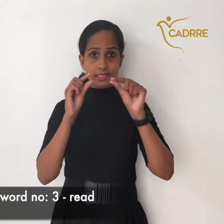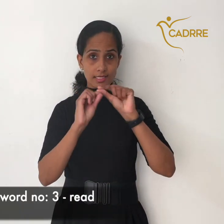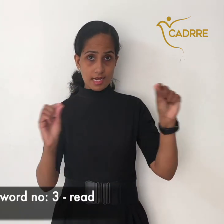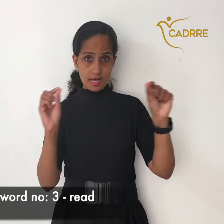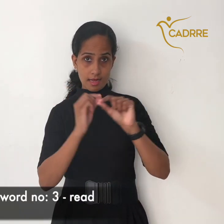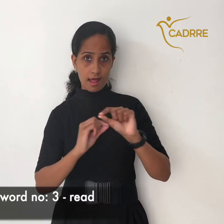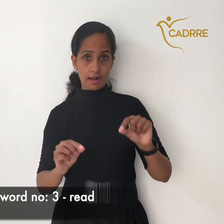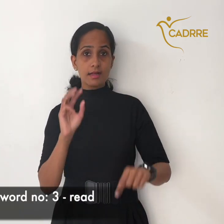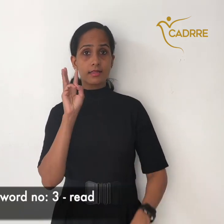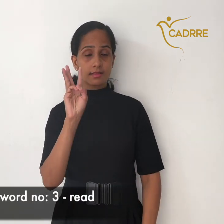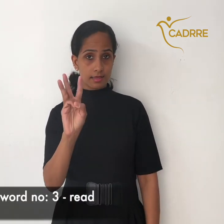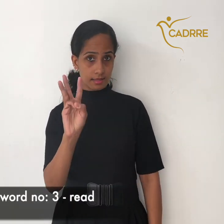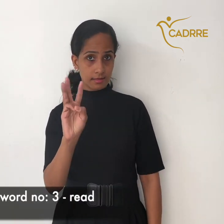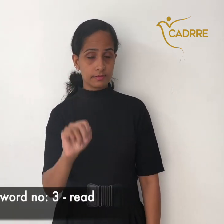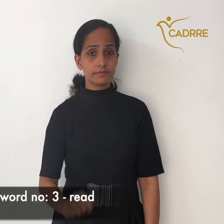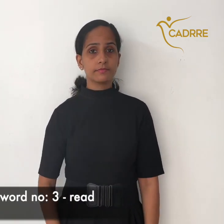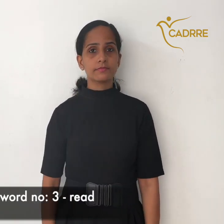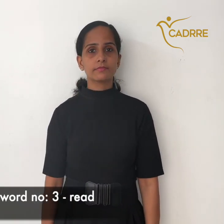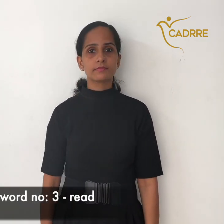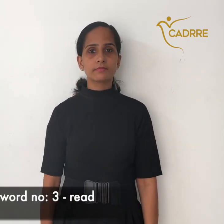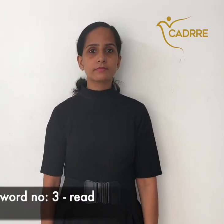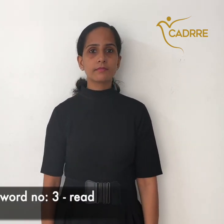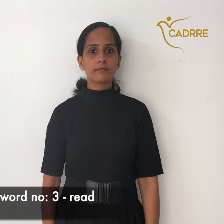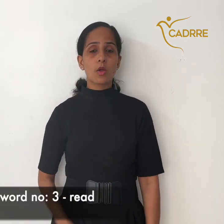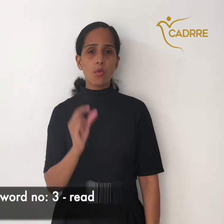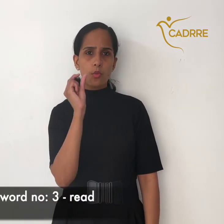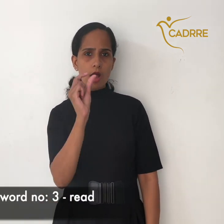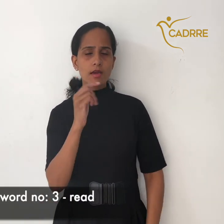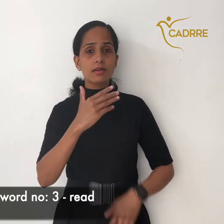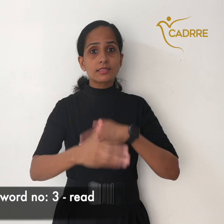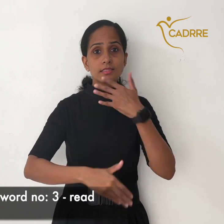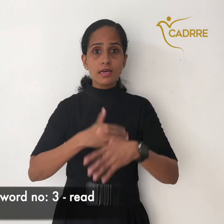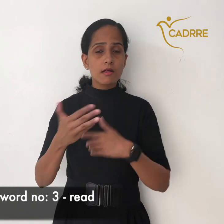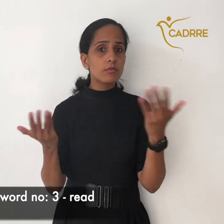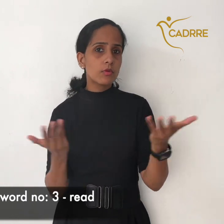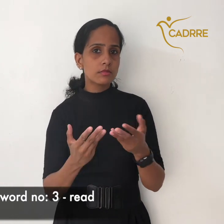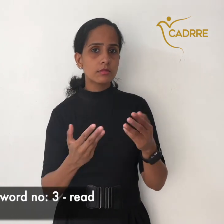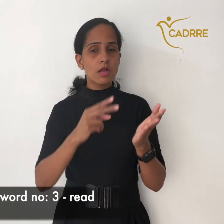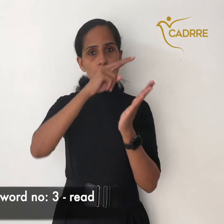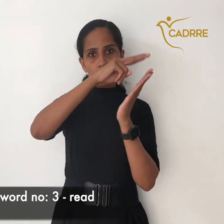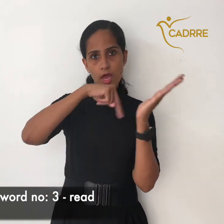So let's sign sentences for word number 3, read.